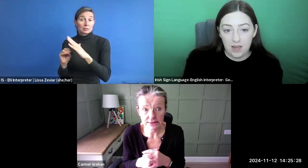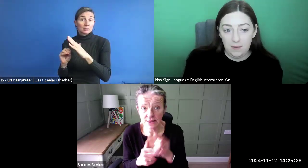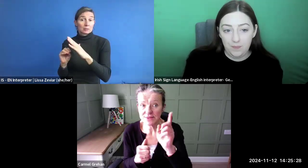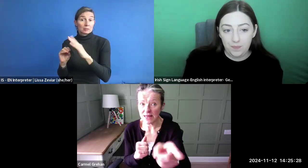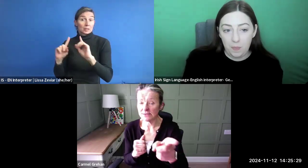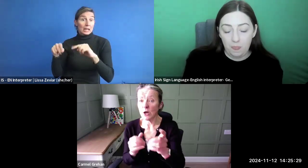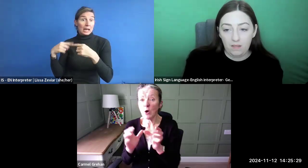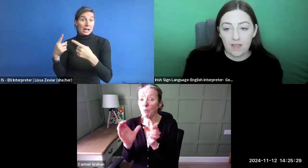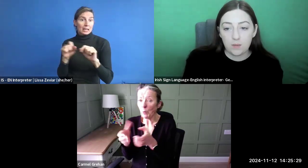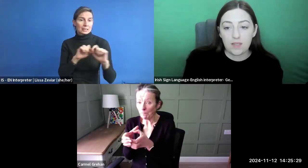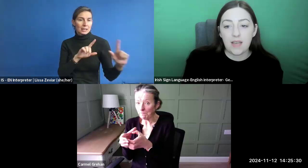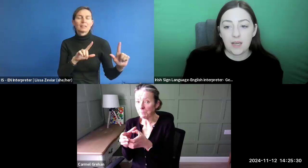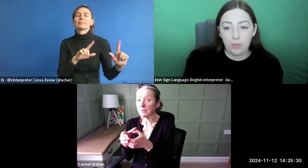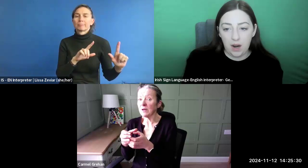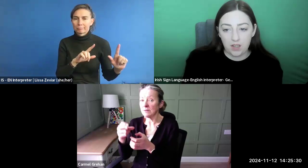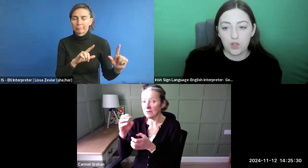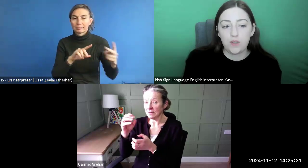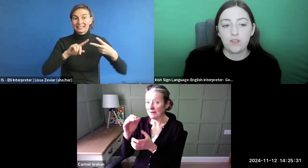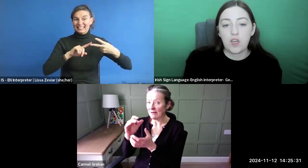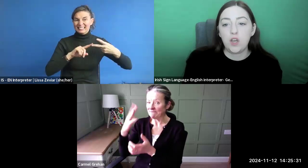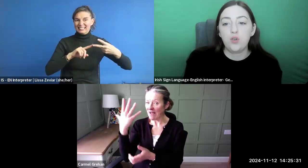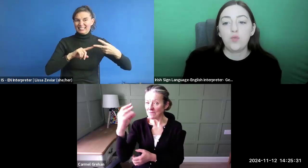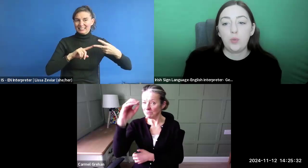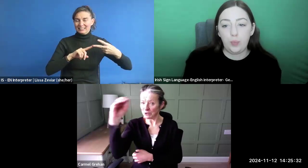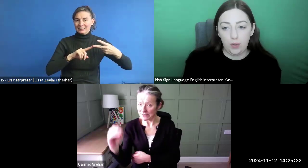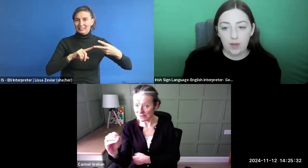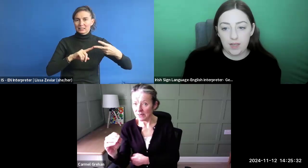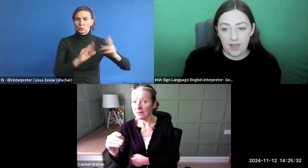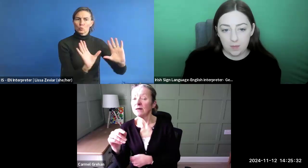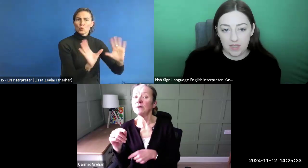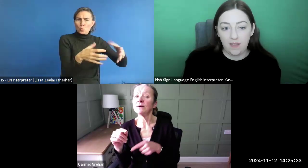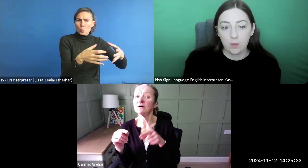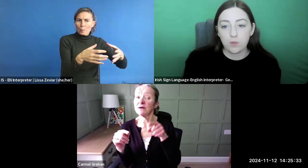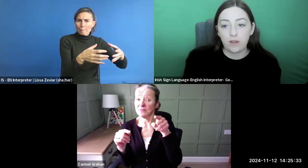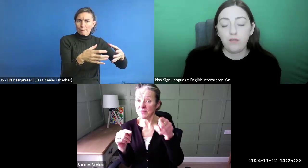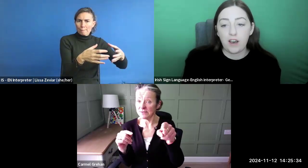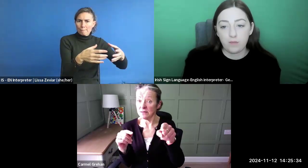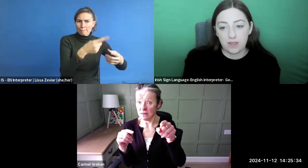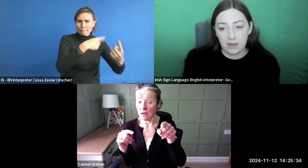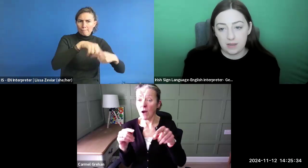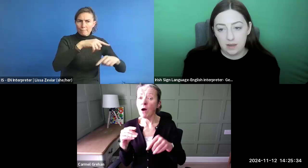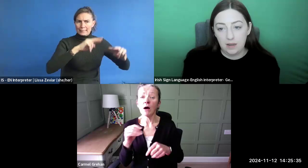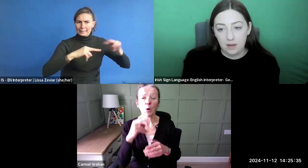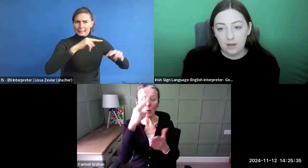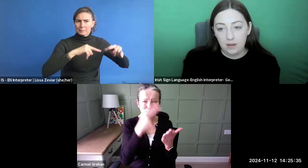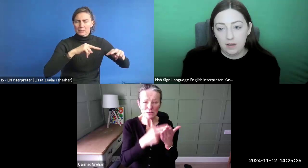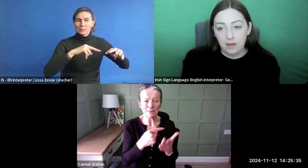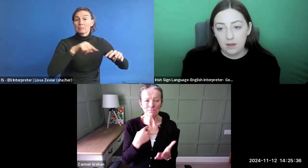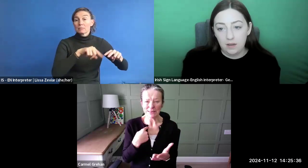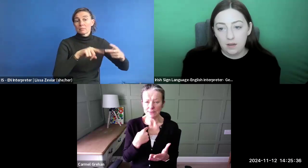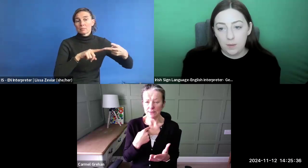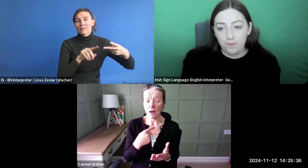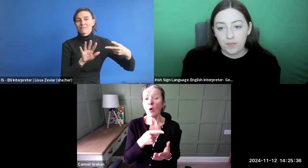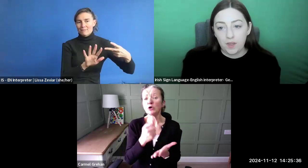slide, then this was the second part, which was the group assessment, and that was worth 5%.